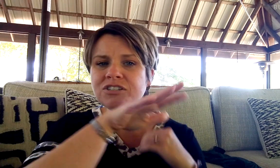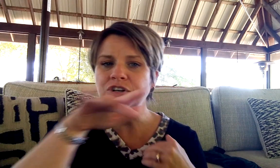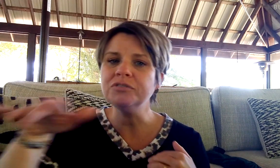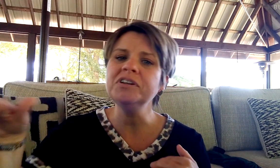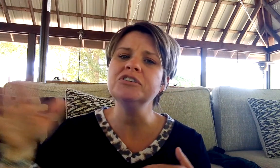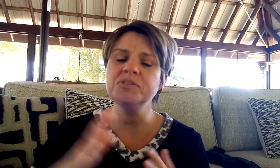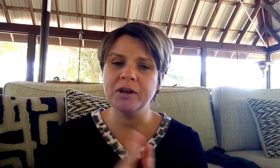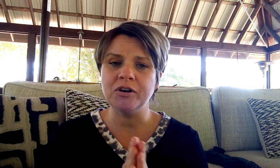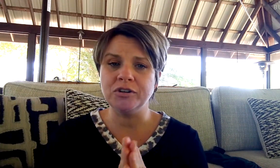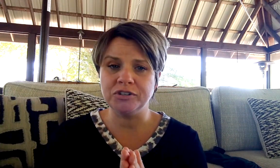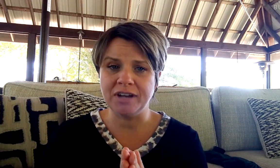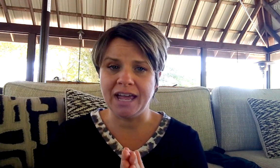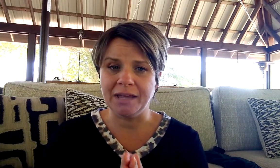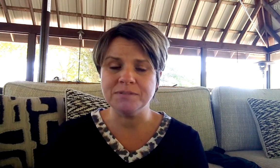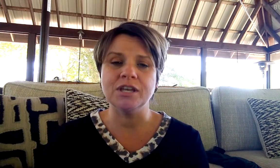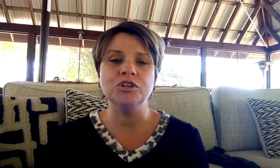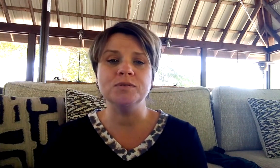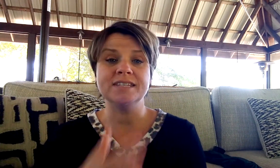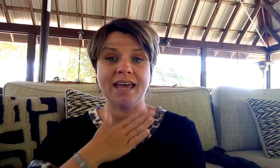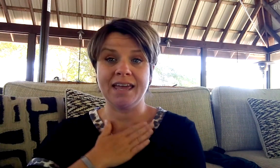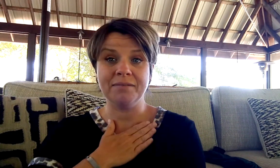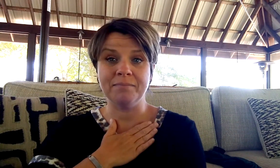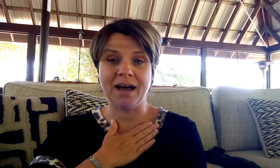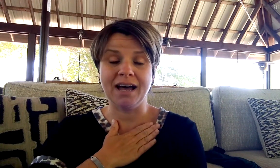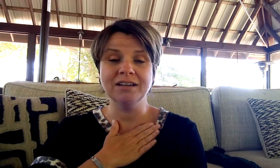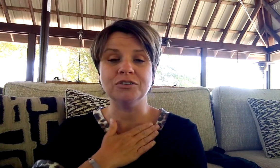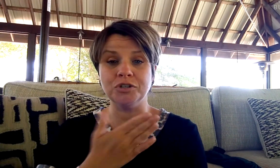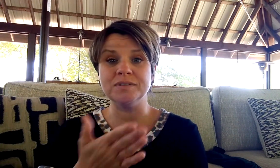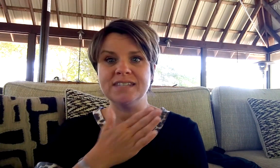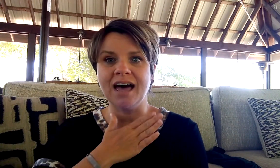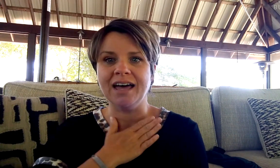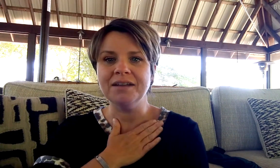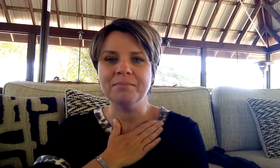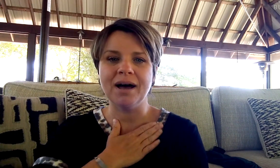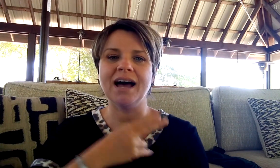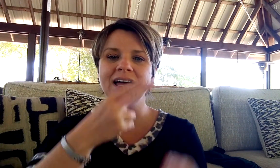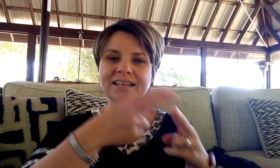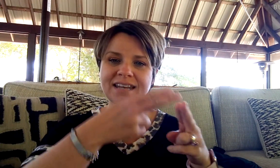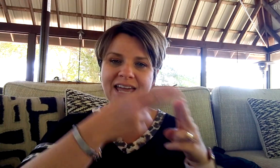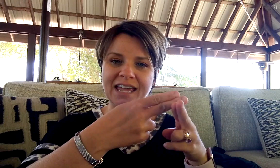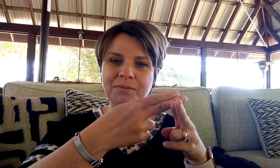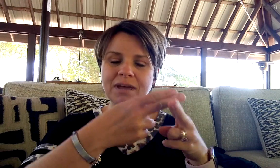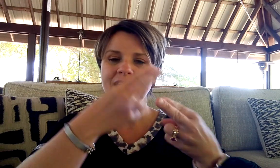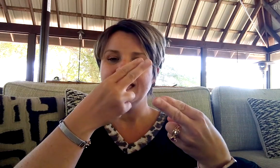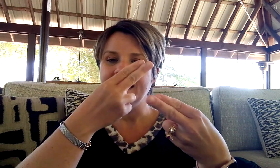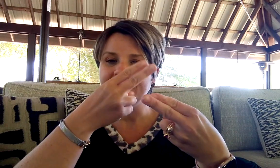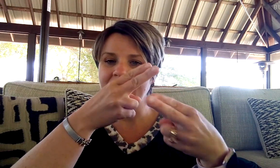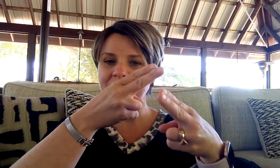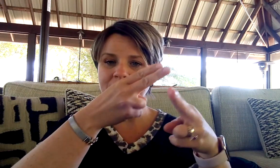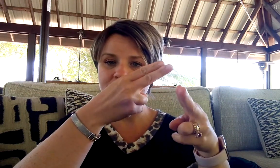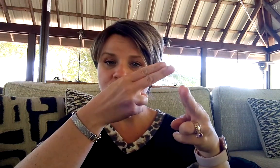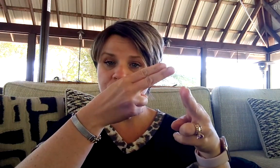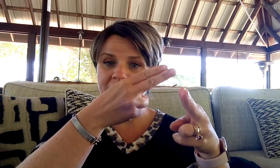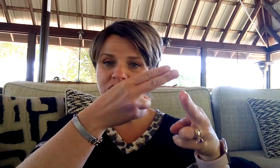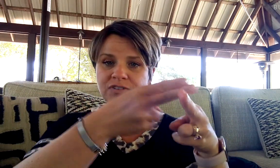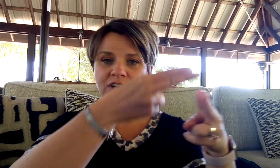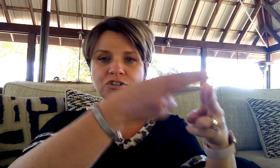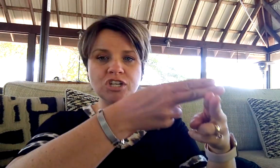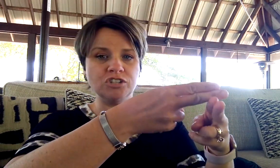you're going to fingerspell your name. So you would say you would sign my name, and name is your H fingers, and you just